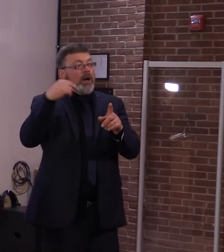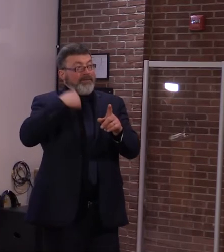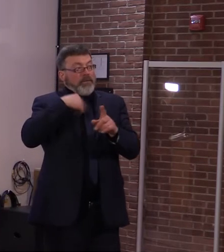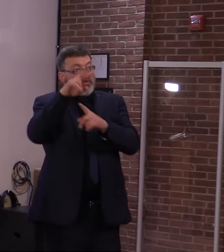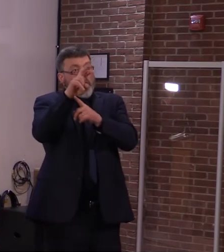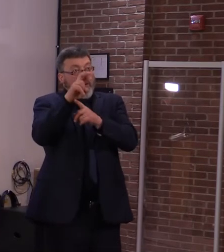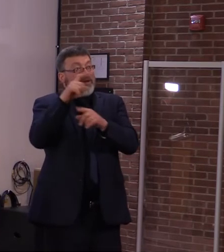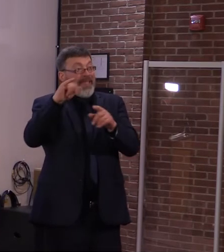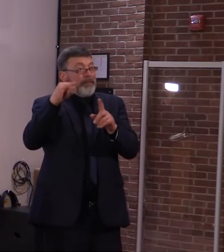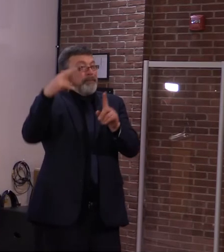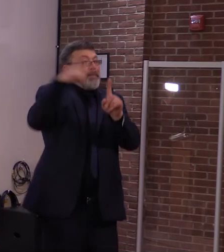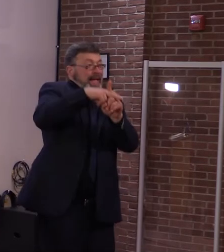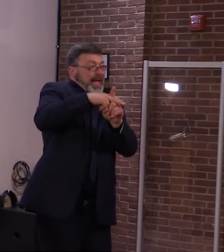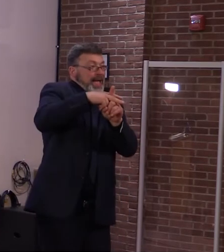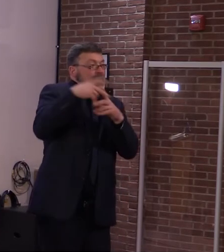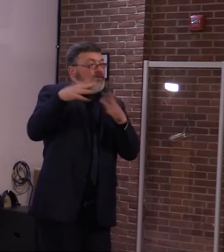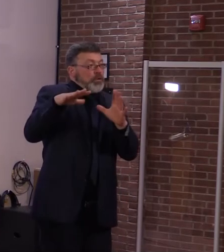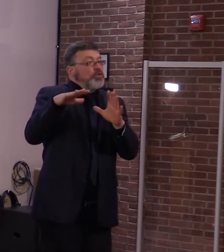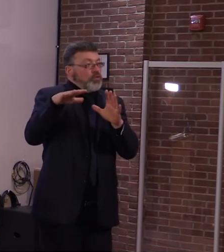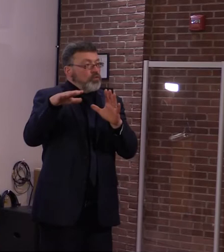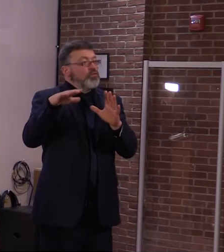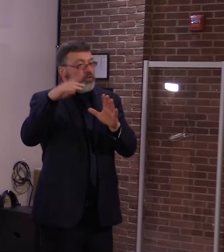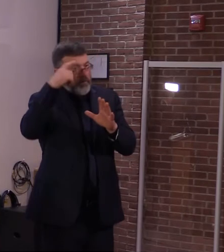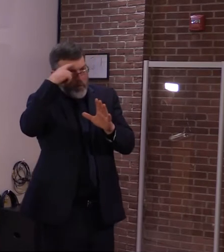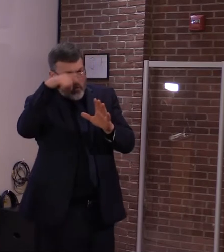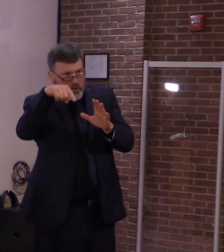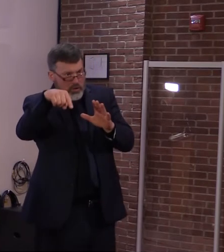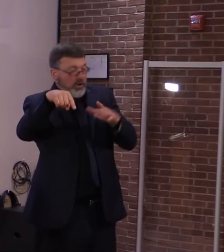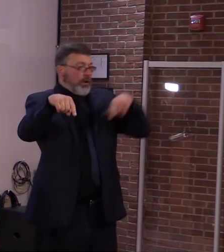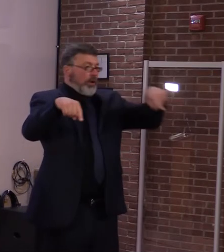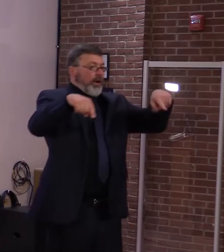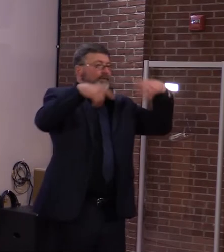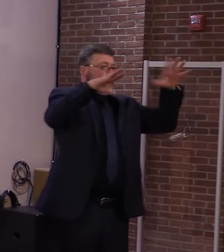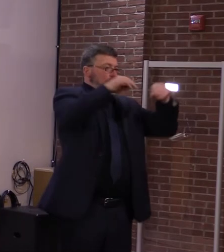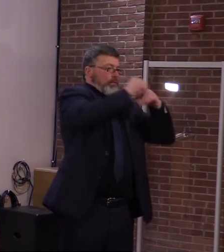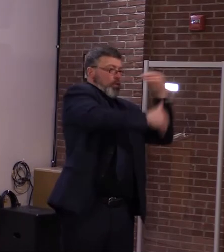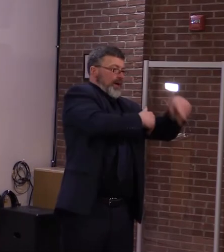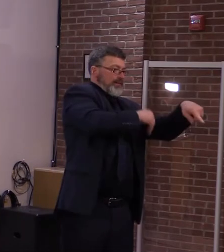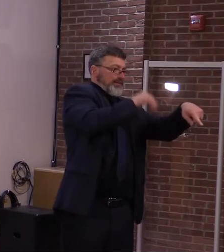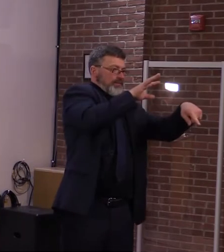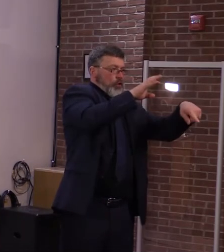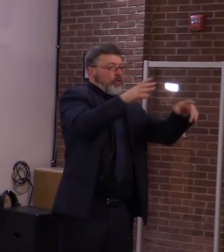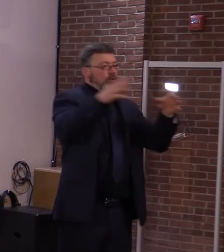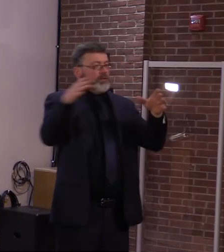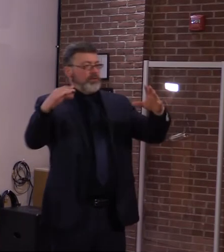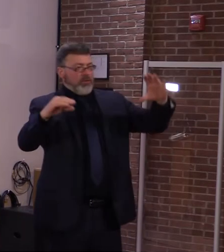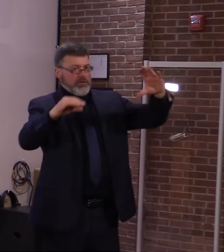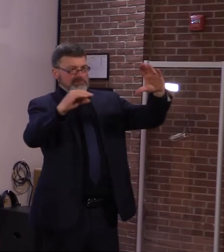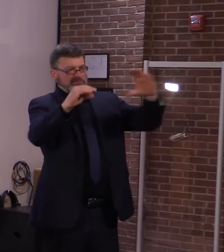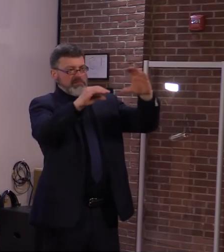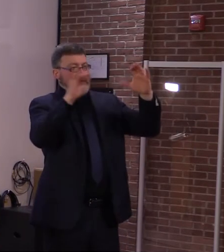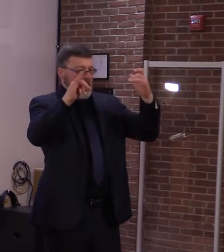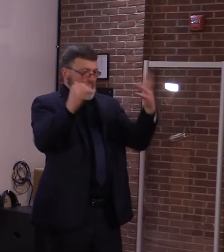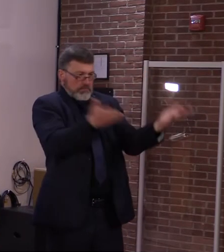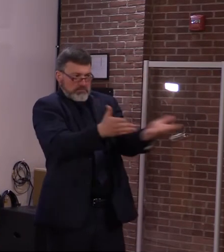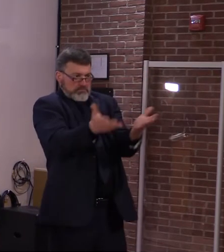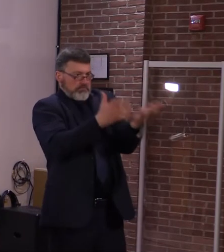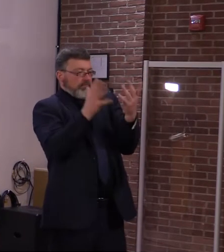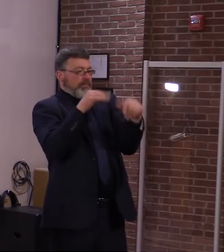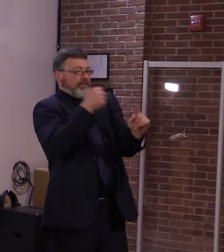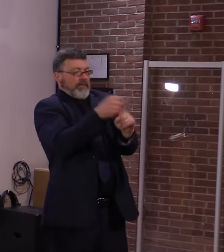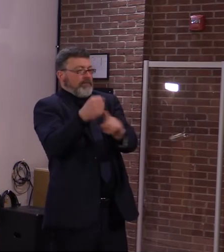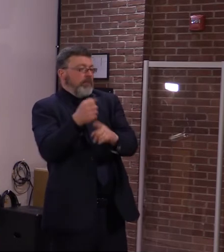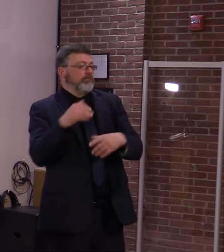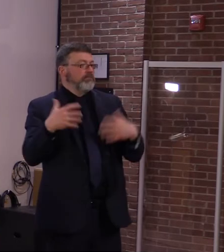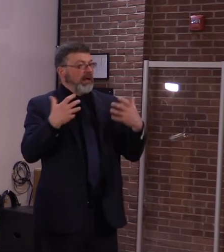a conditional visa even or a conditional green card at this point. Does it affect any actual projects